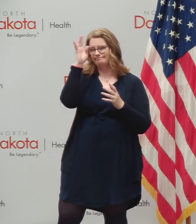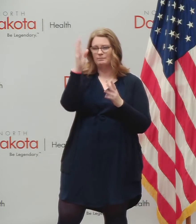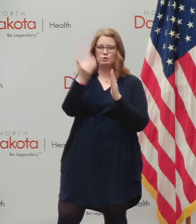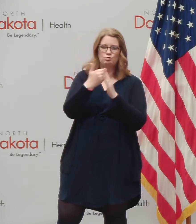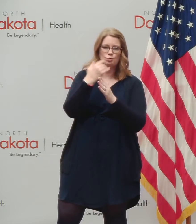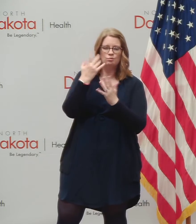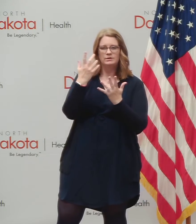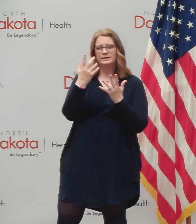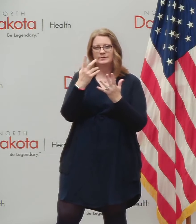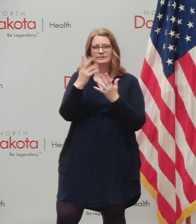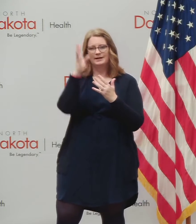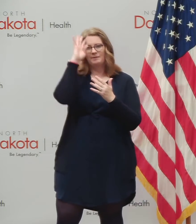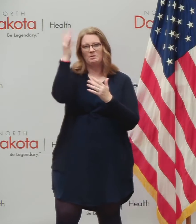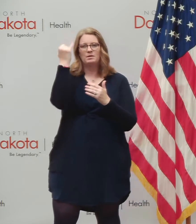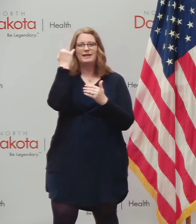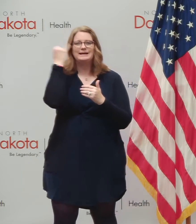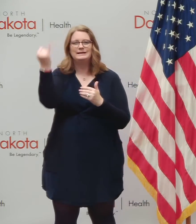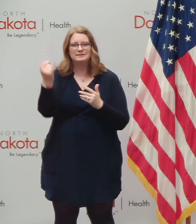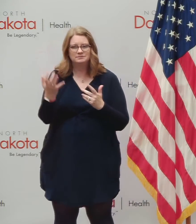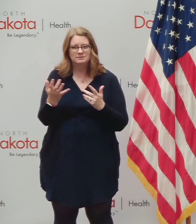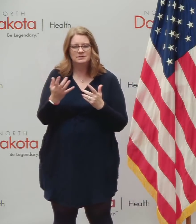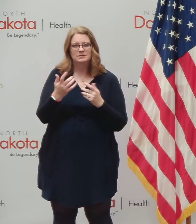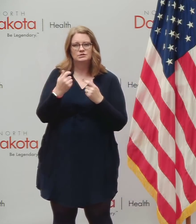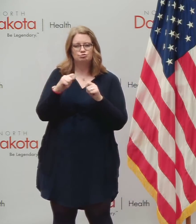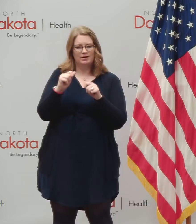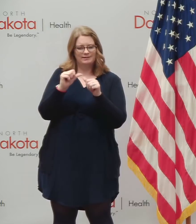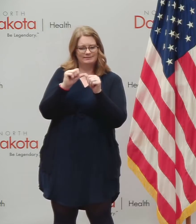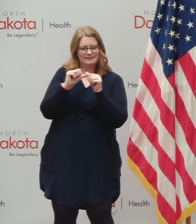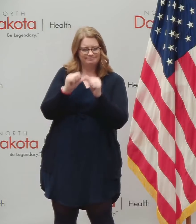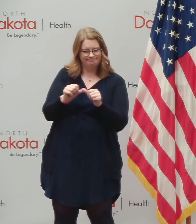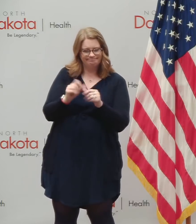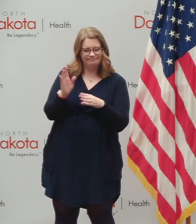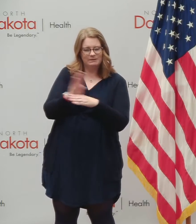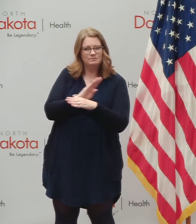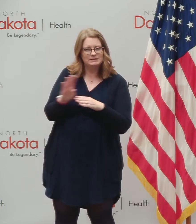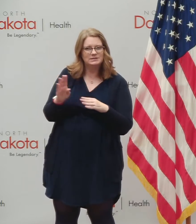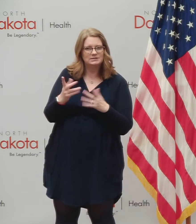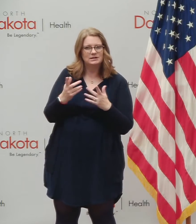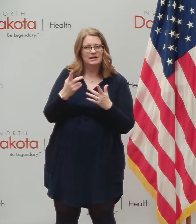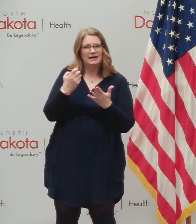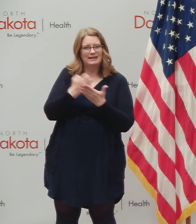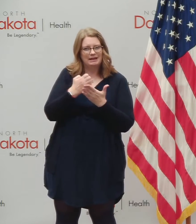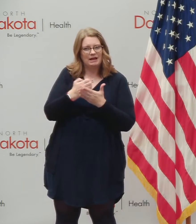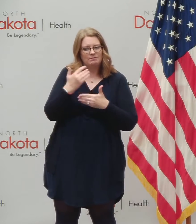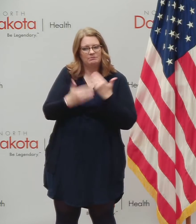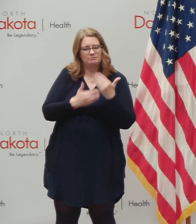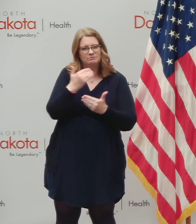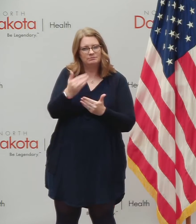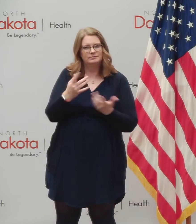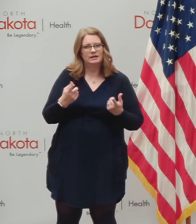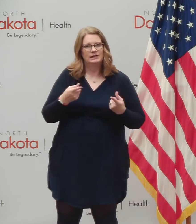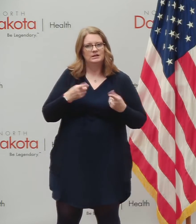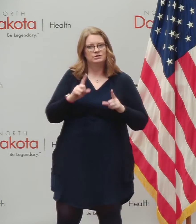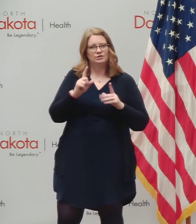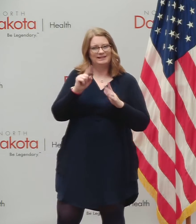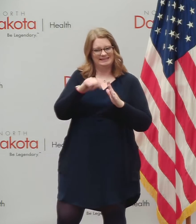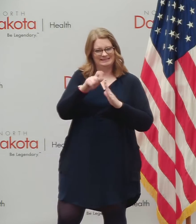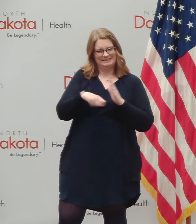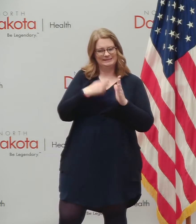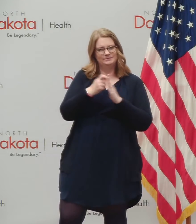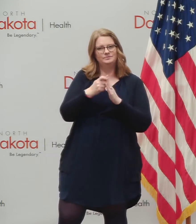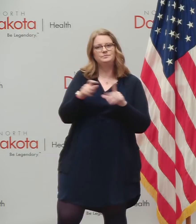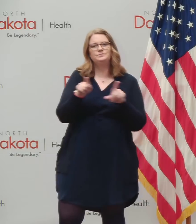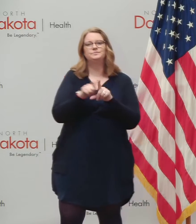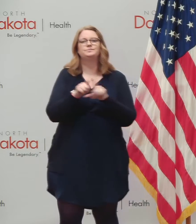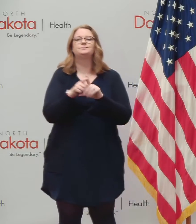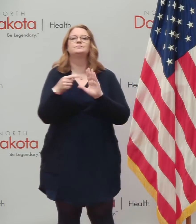being innovative at a time to collectively keep our economy alive during a time. It also reflects the